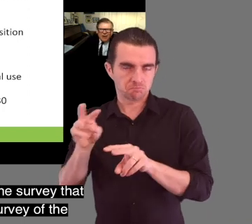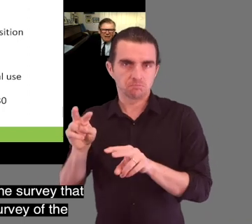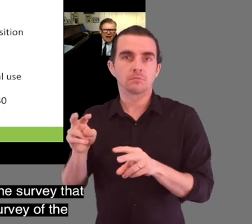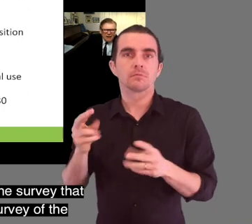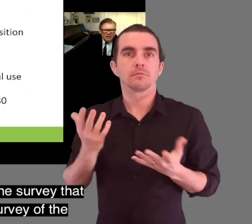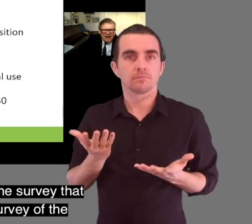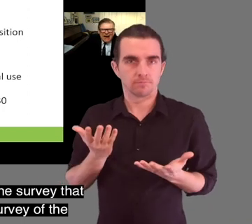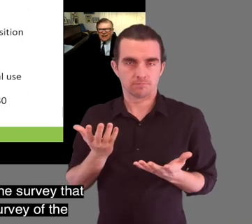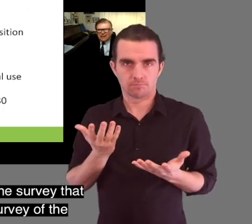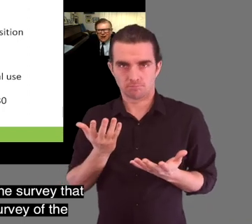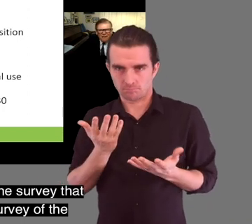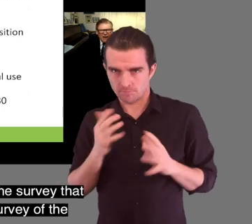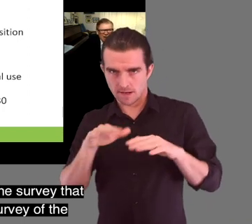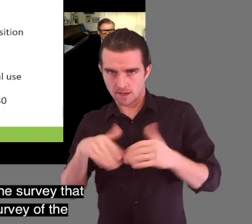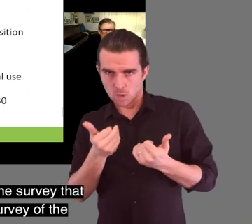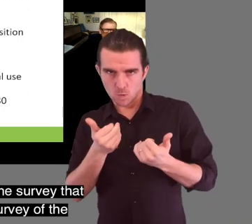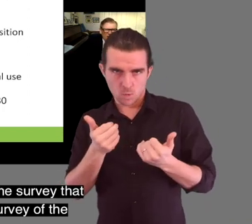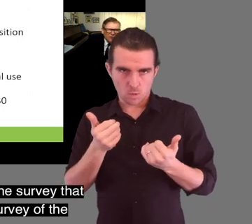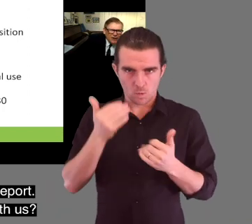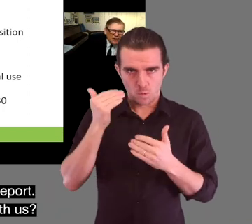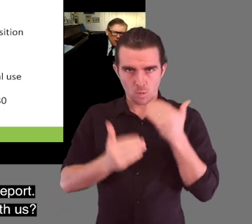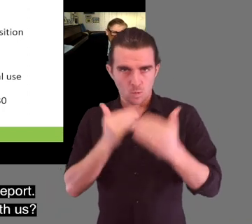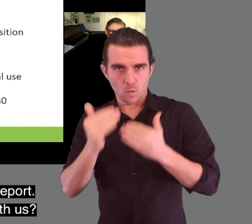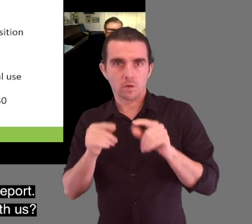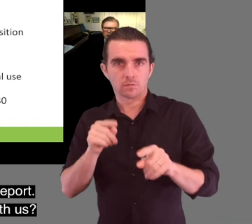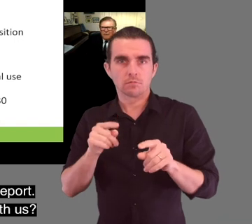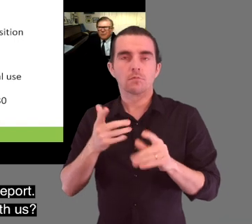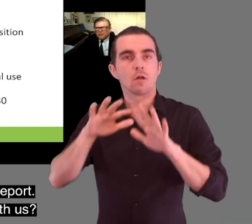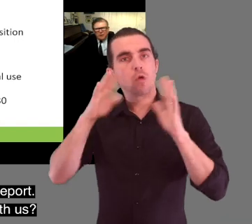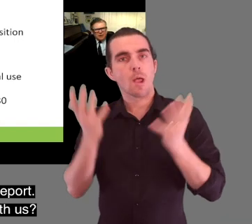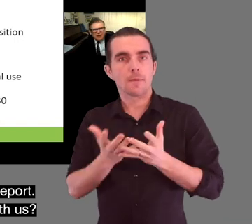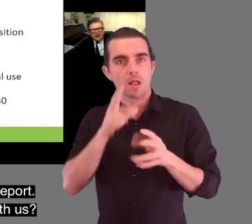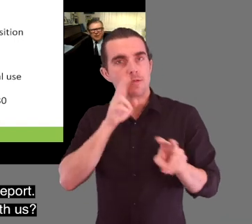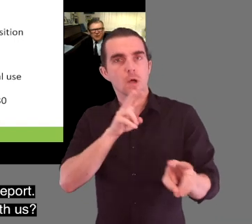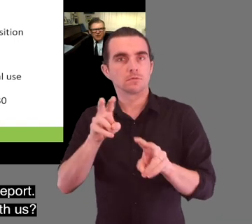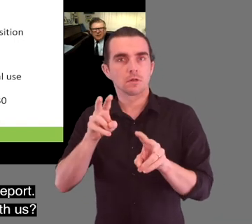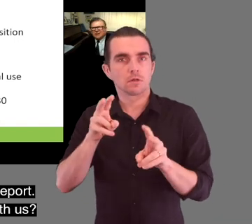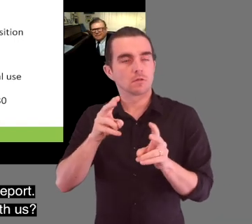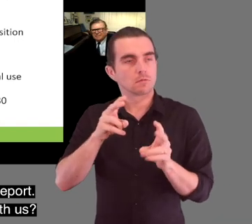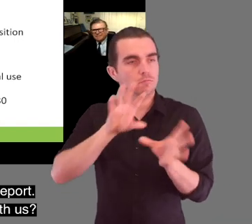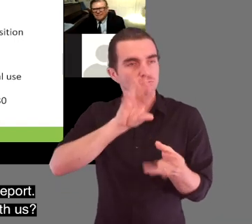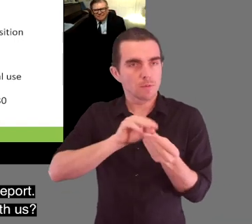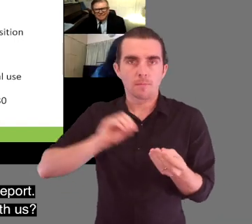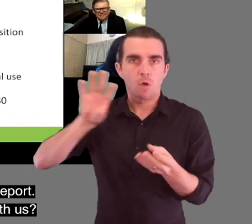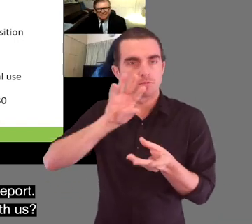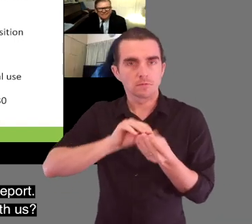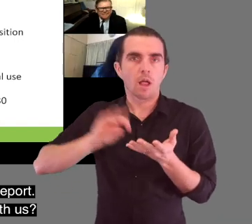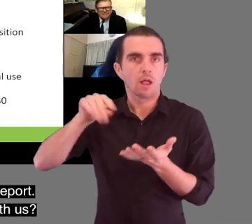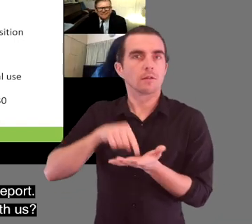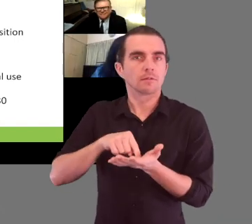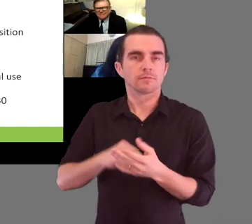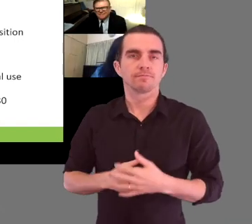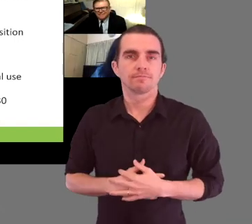we carried out and the survey of the global monitoring report. Shruti, are you still with us?